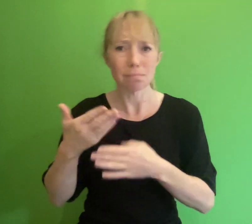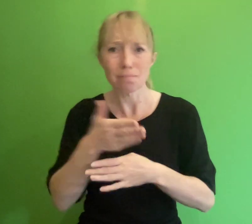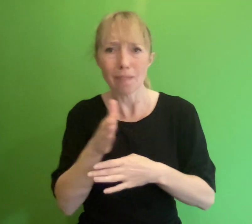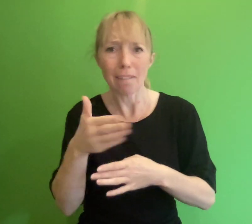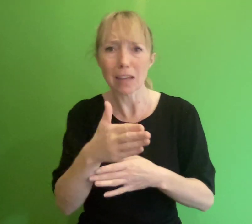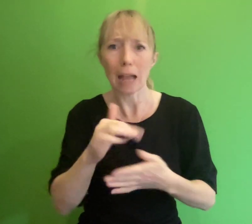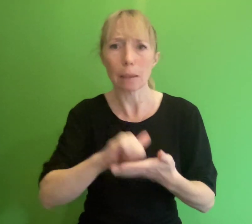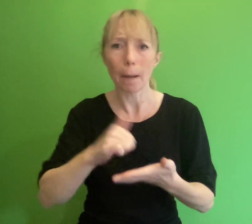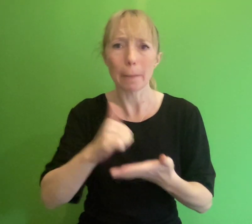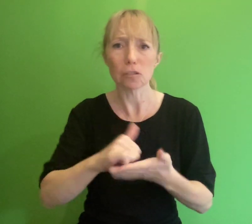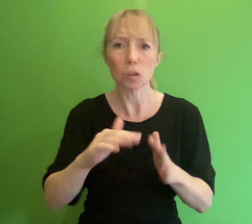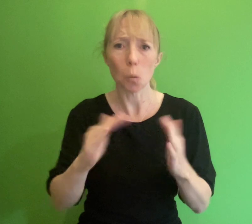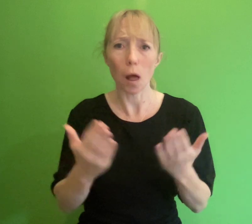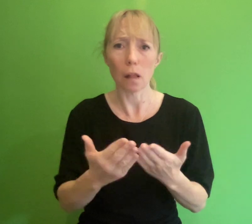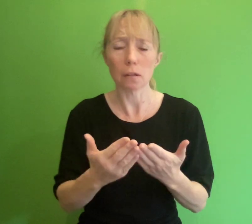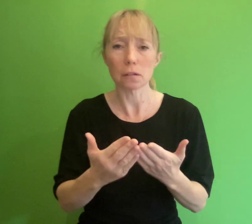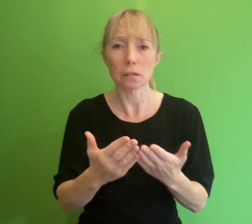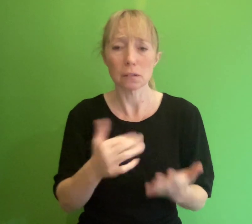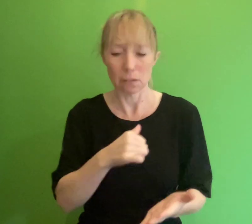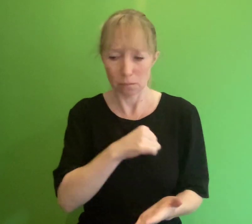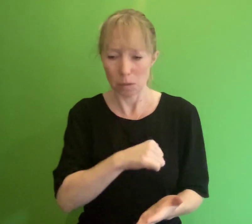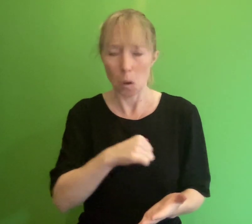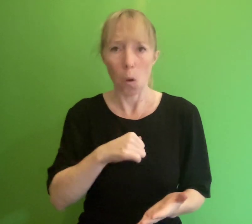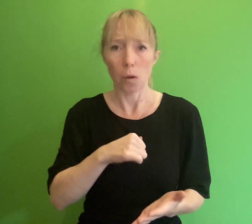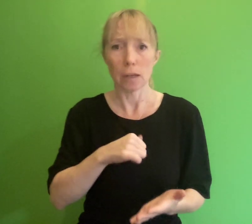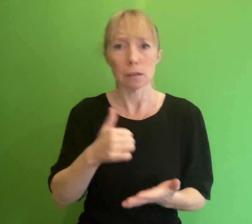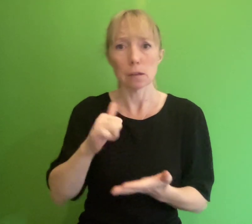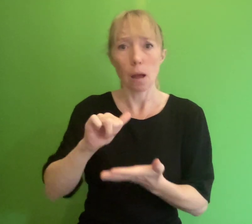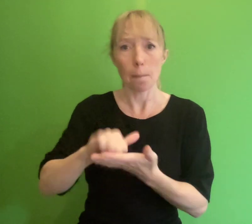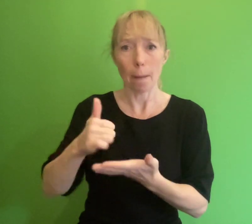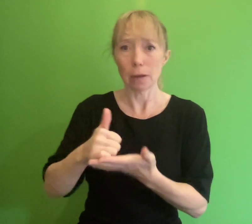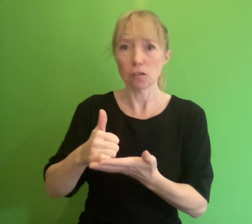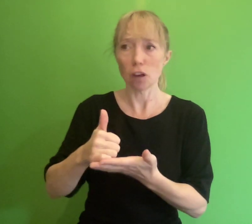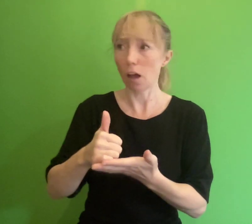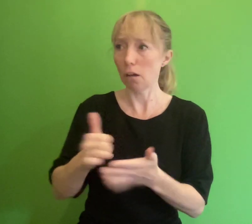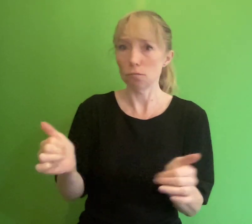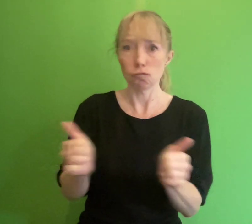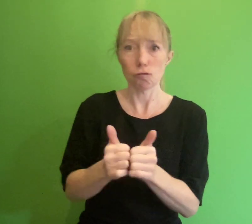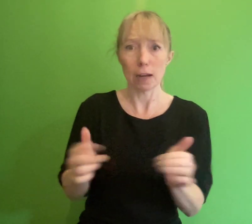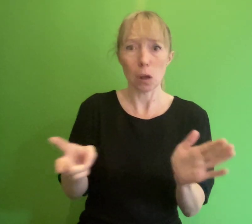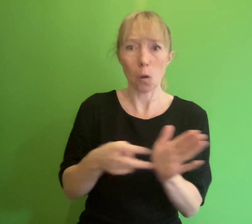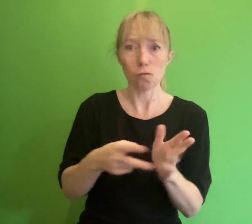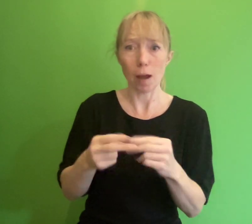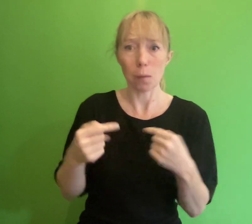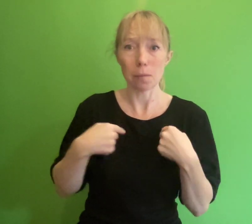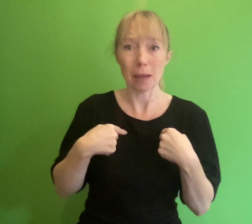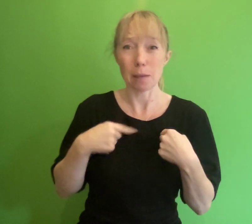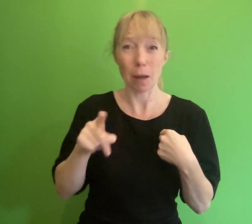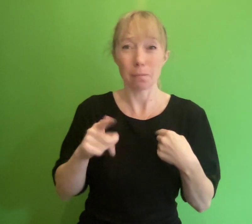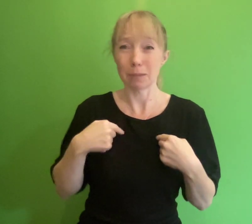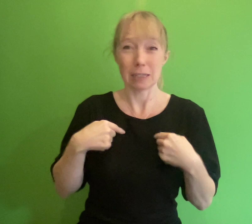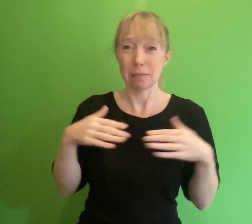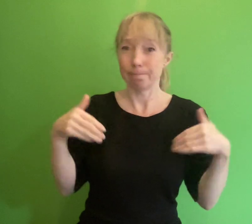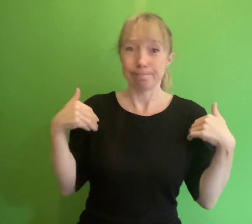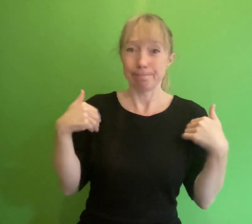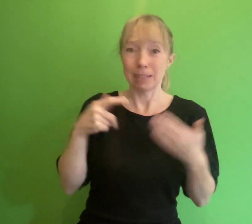a publisher gave me a book contract and I didn't sign because it was too daunting. And I got an